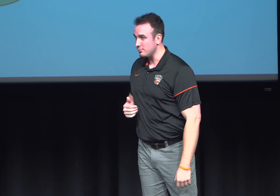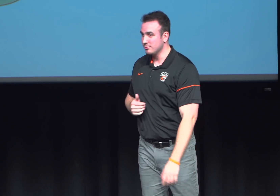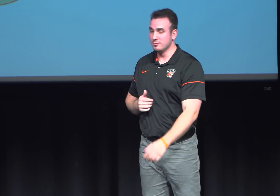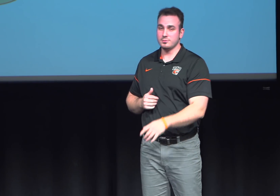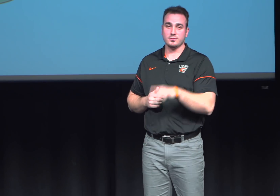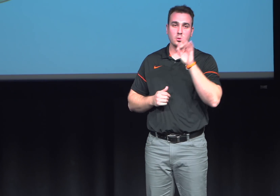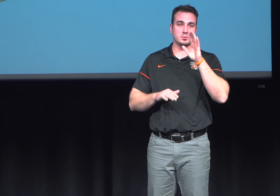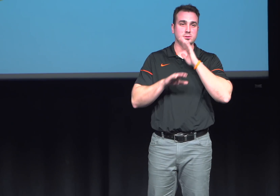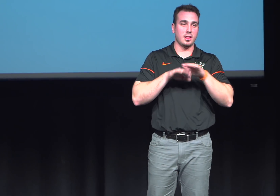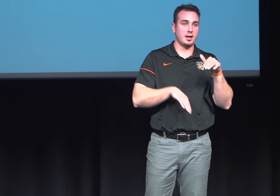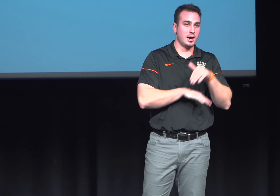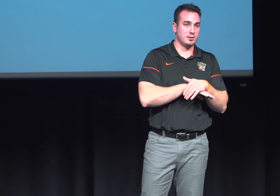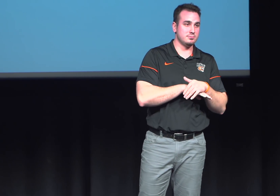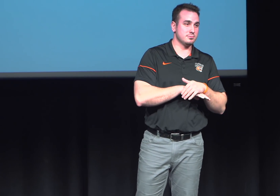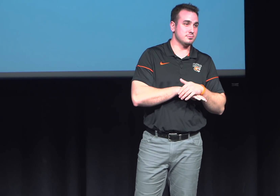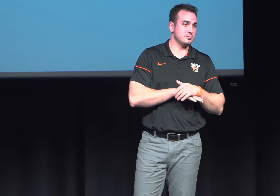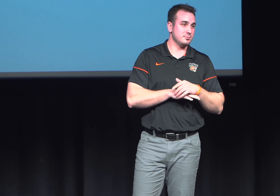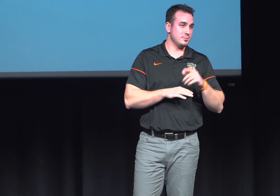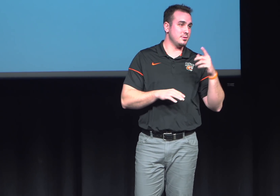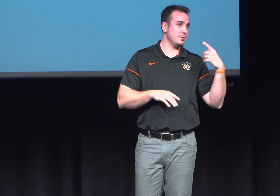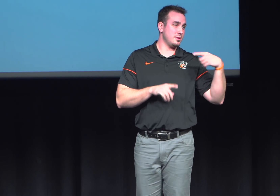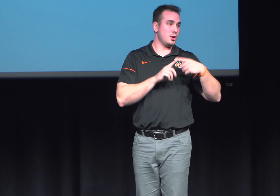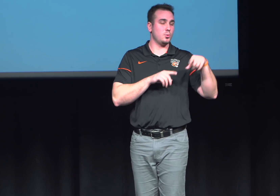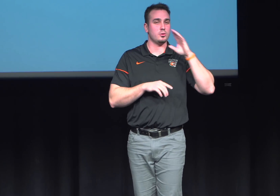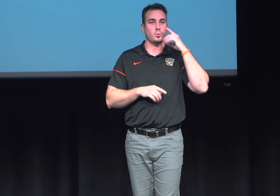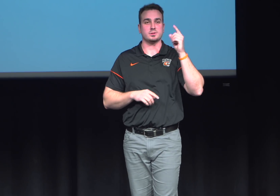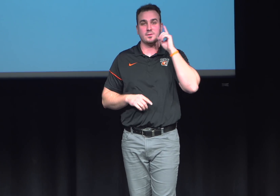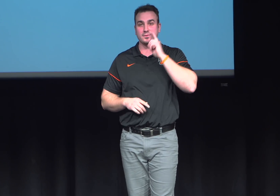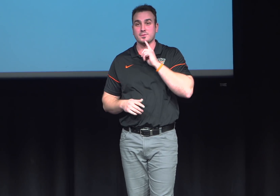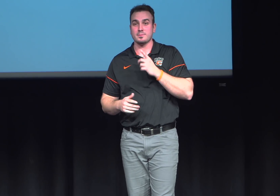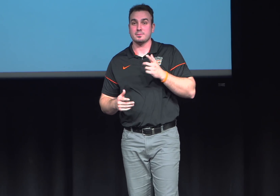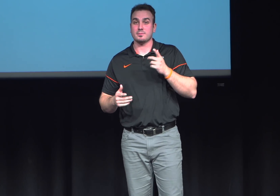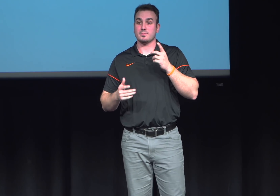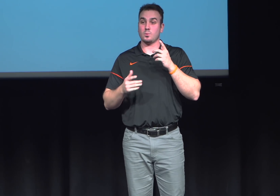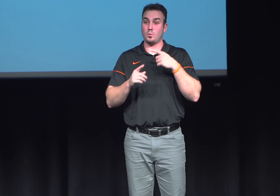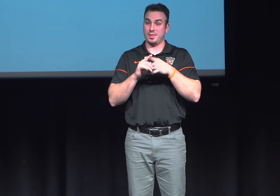Find your silent night. And then go deaf. And when that